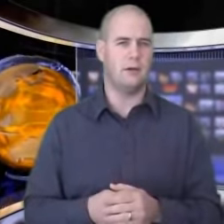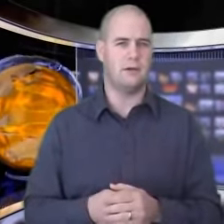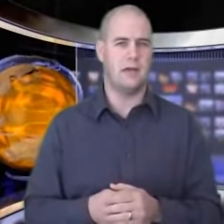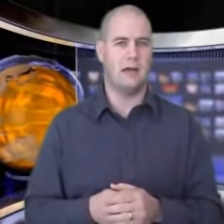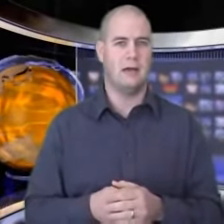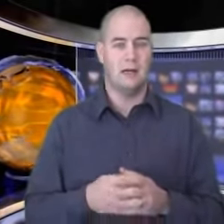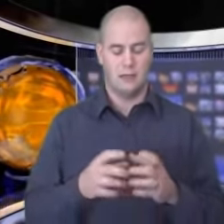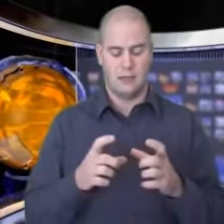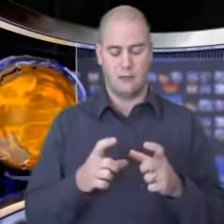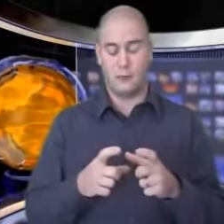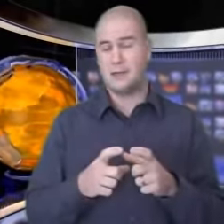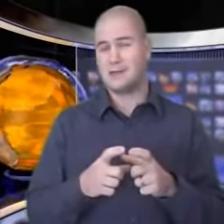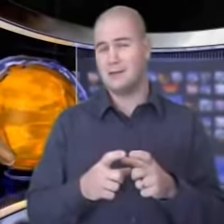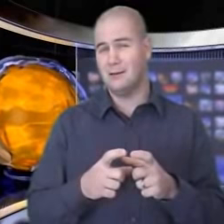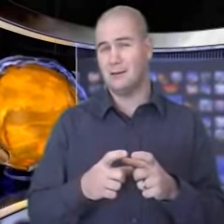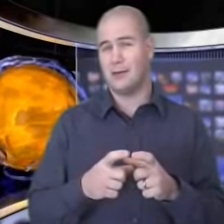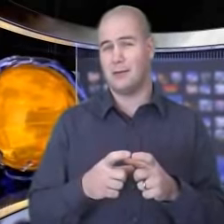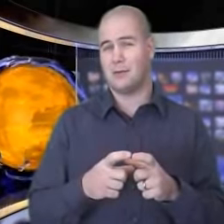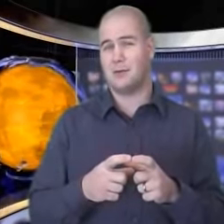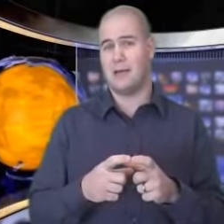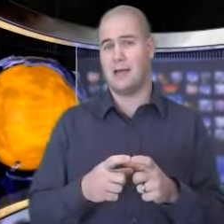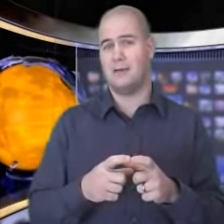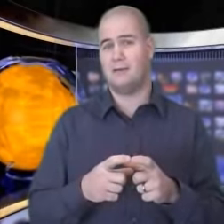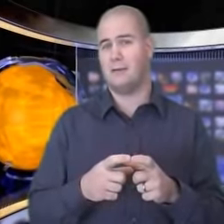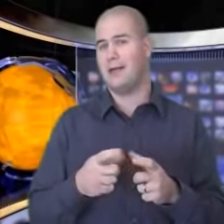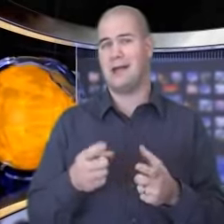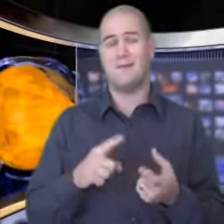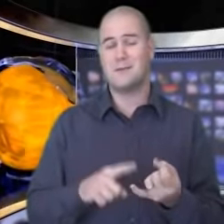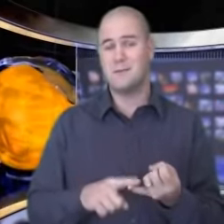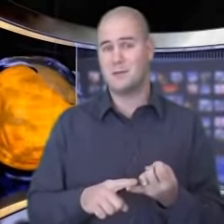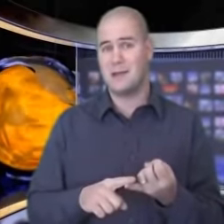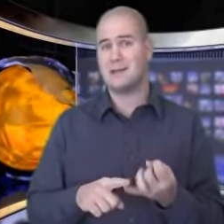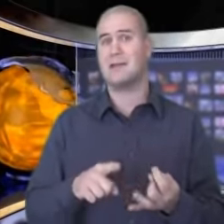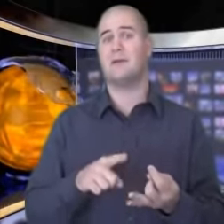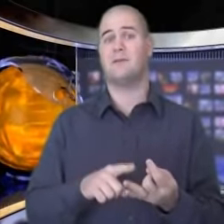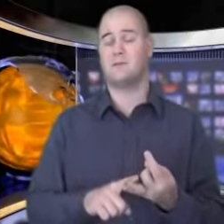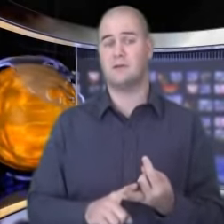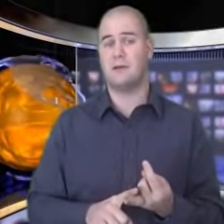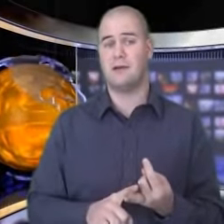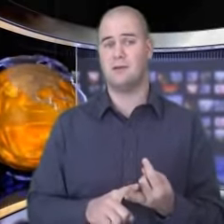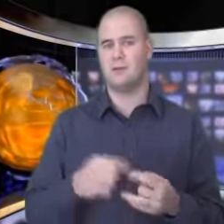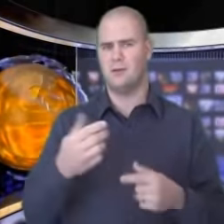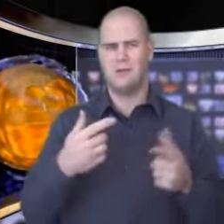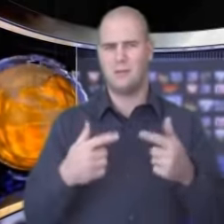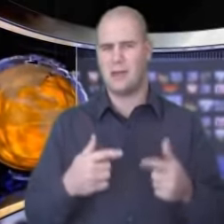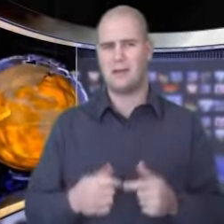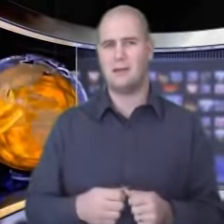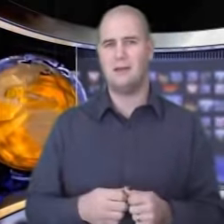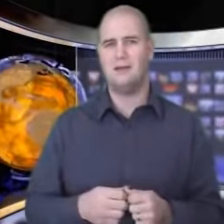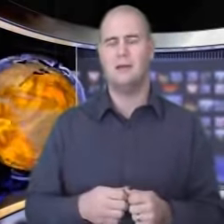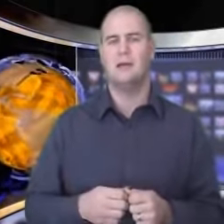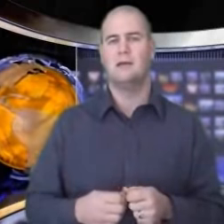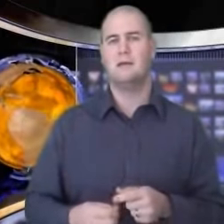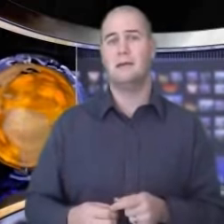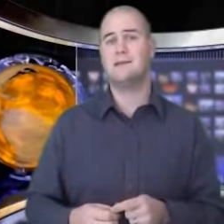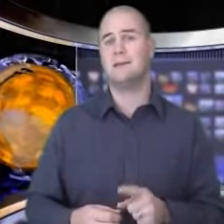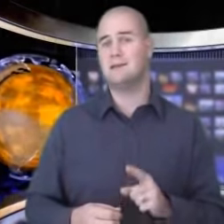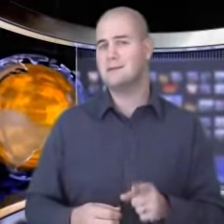that if we still look at how much we have, half as much mass, half as much volume, and we do the math again, the density is the